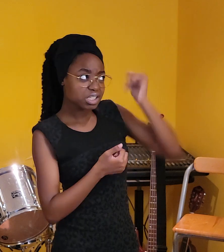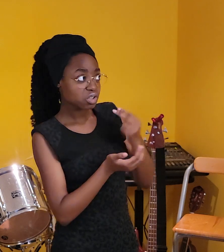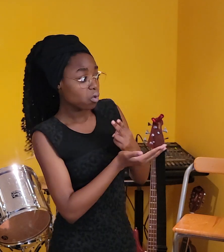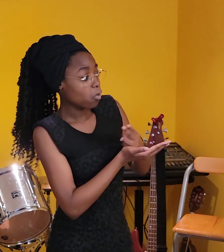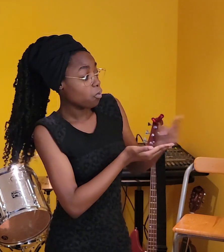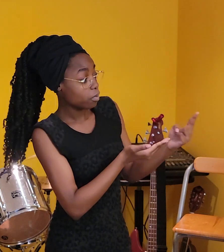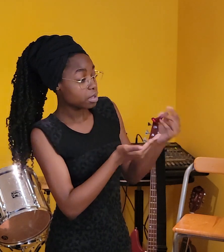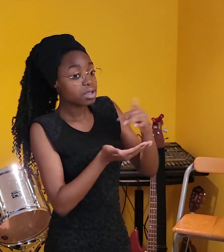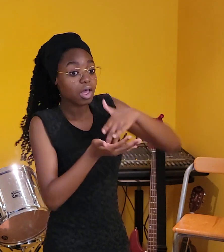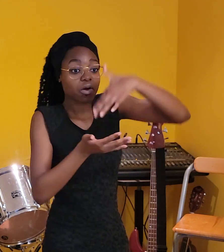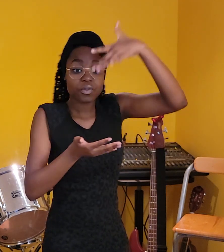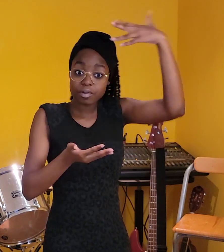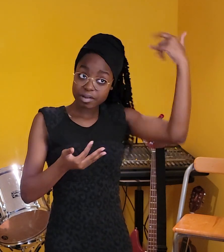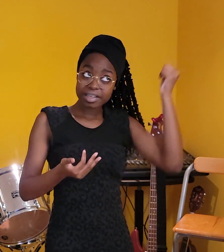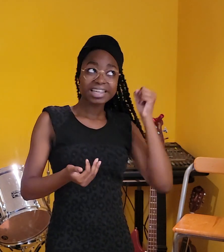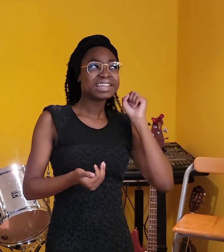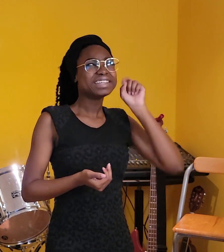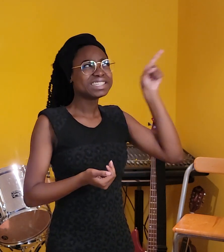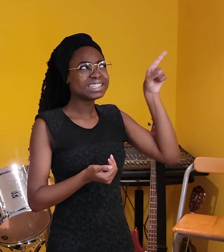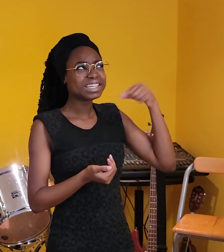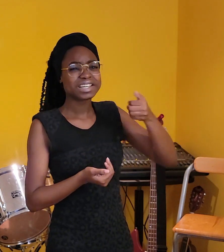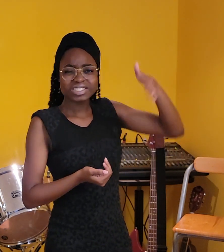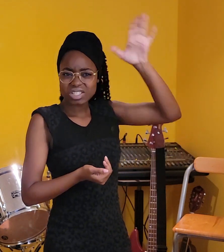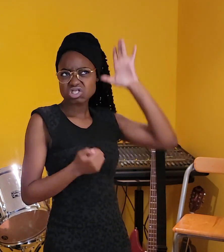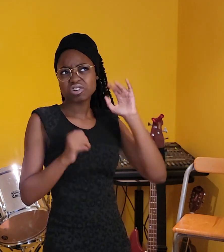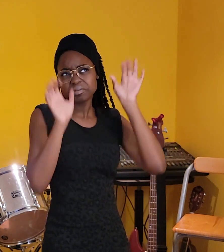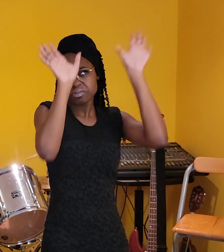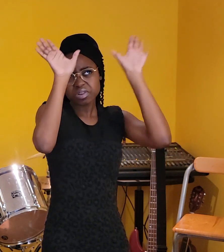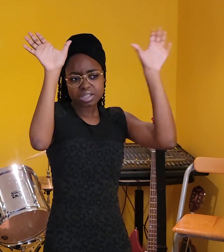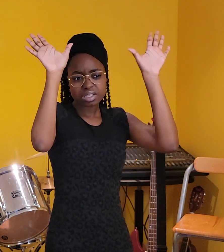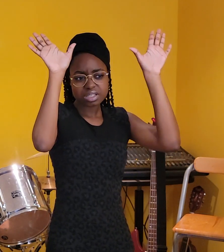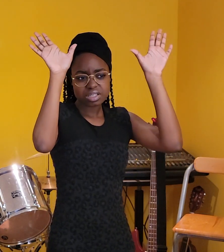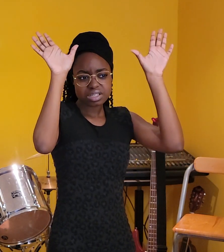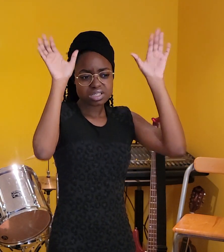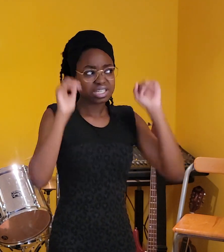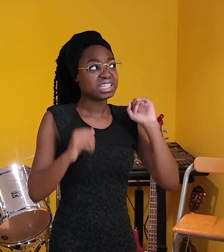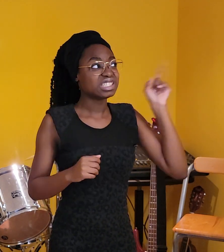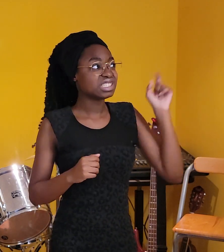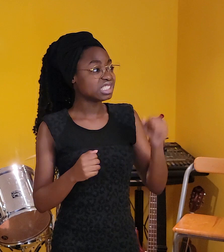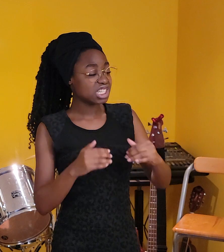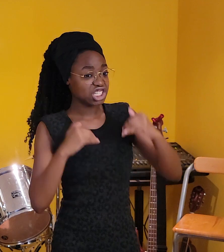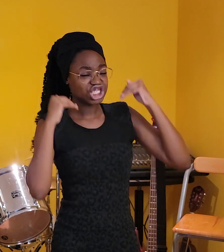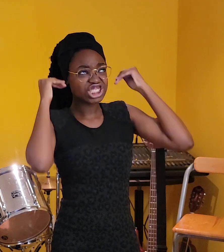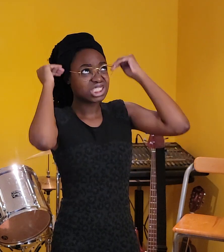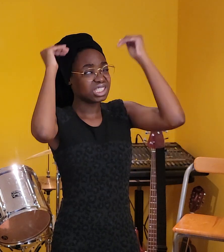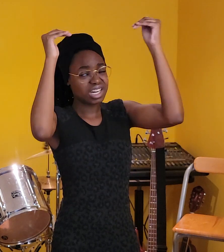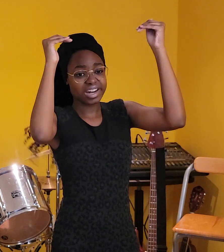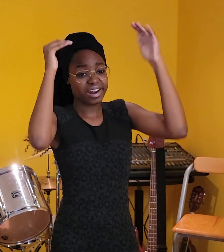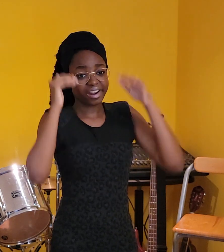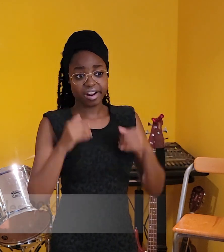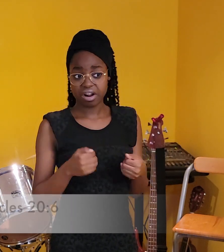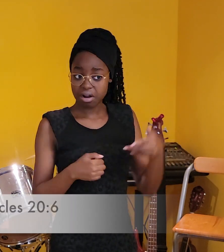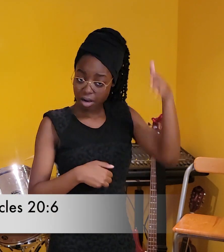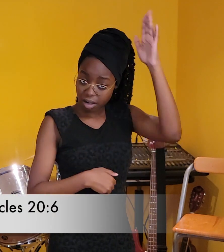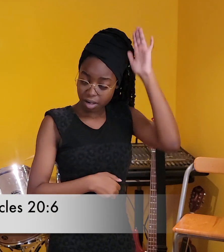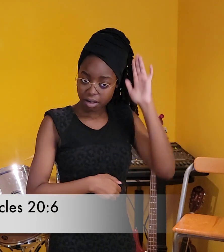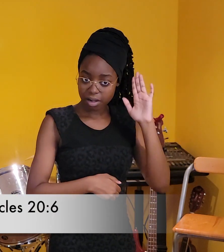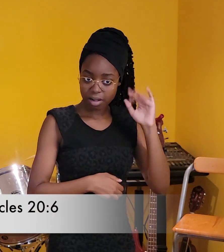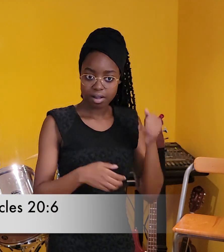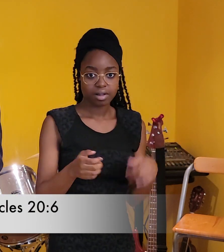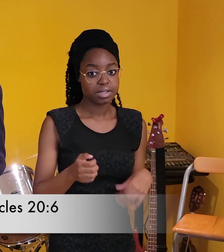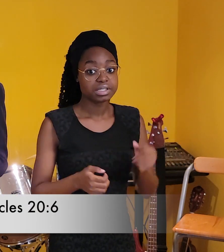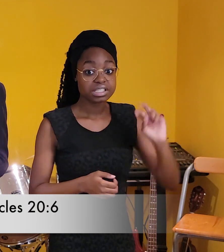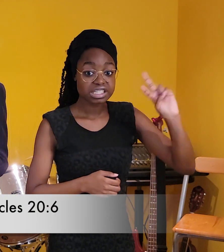he's also a God of majesty and dominion. He's the Most High God. I mean, look at what the Bible says. The